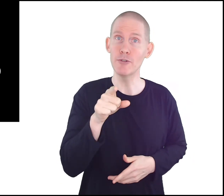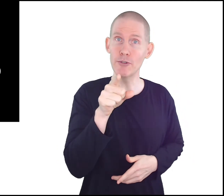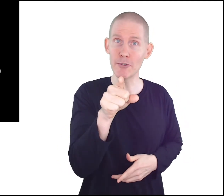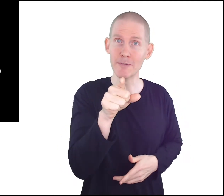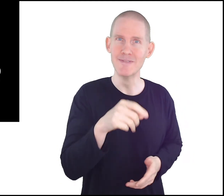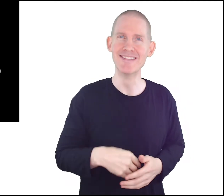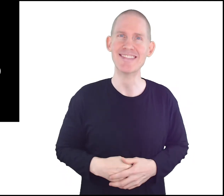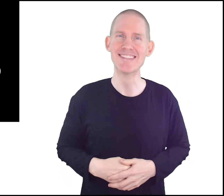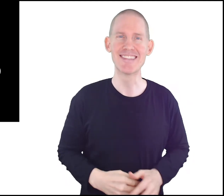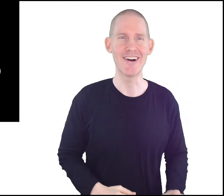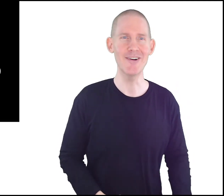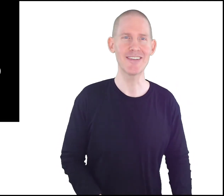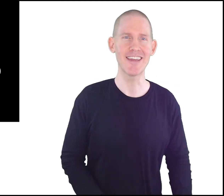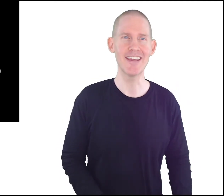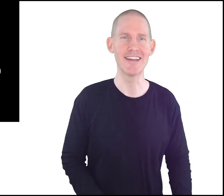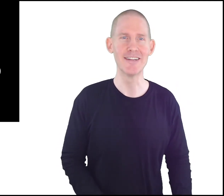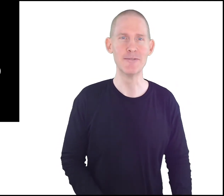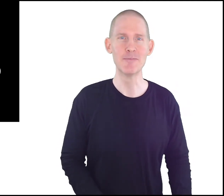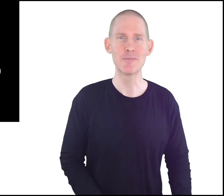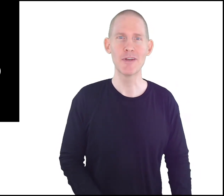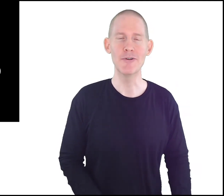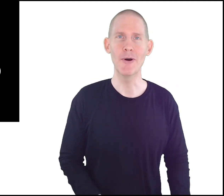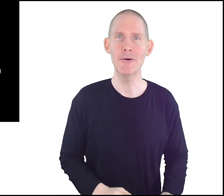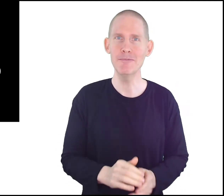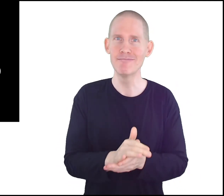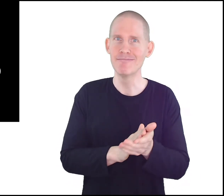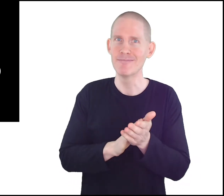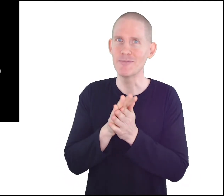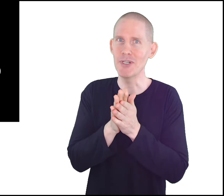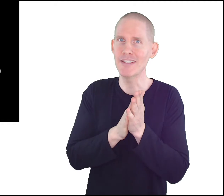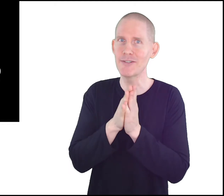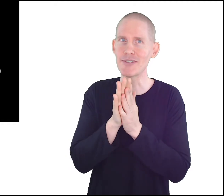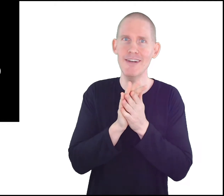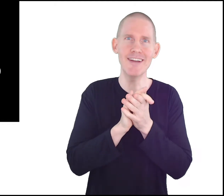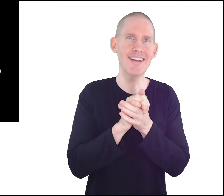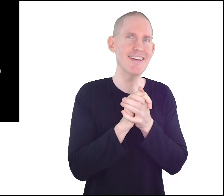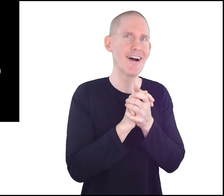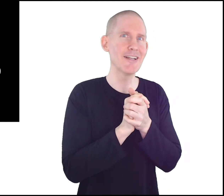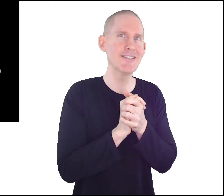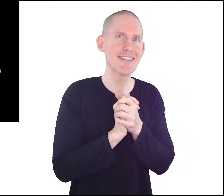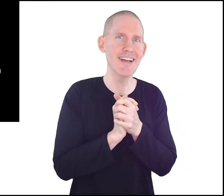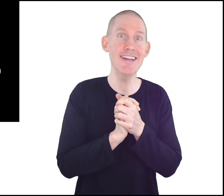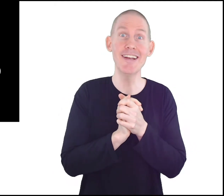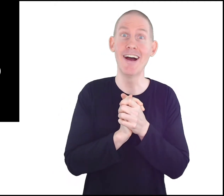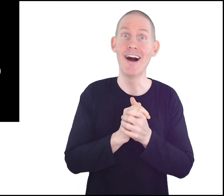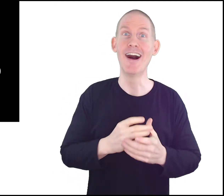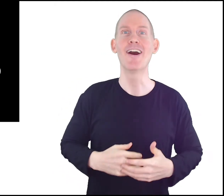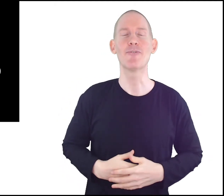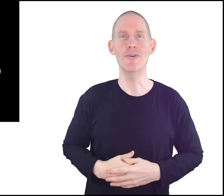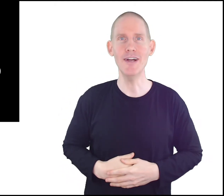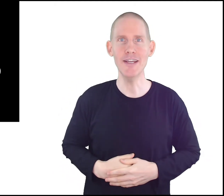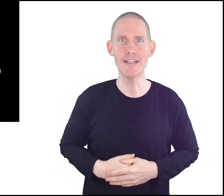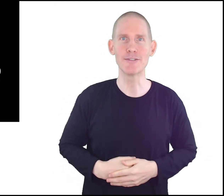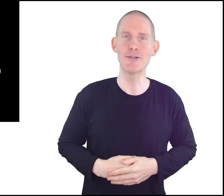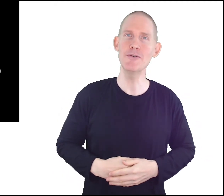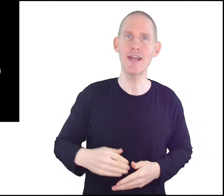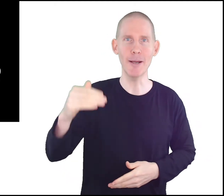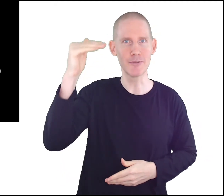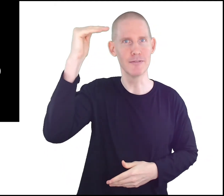You. Okay. No, we did the sign. How do you sign it? Right, 2 taps.